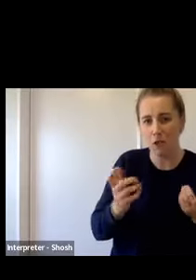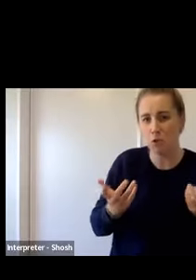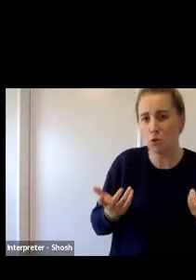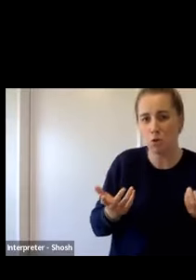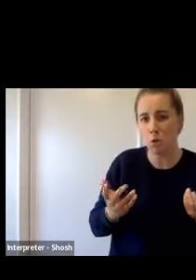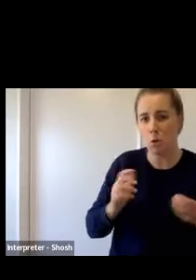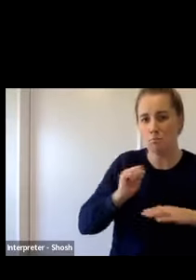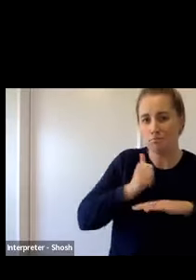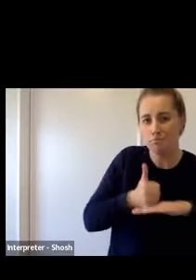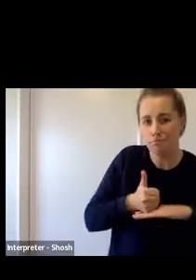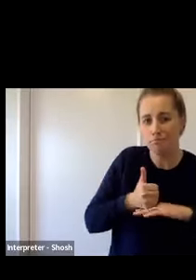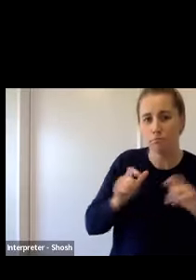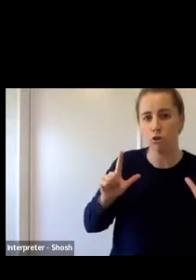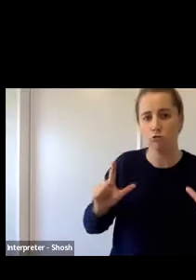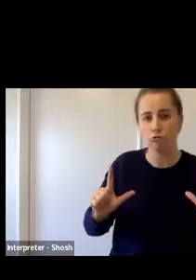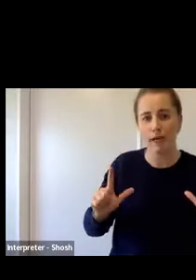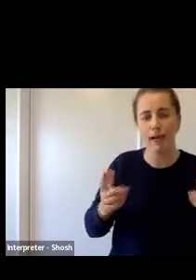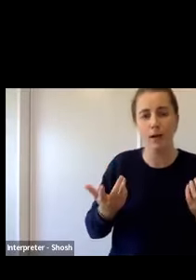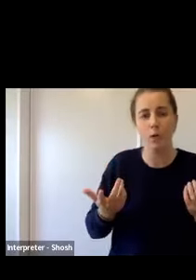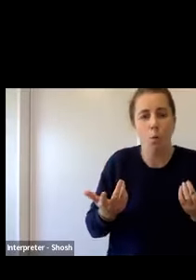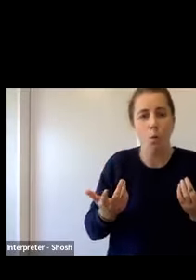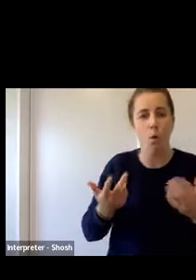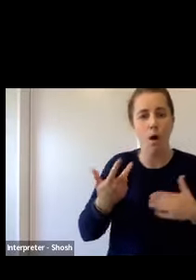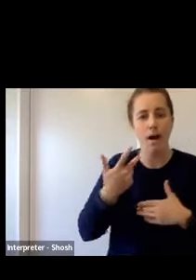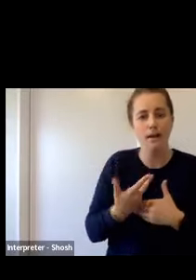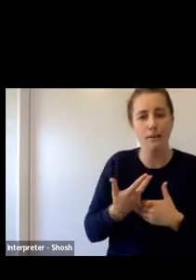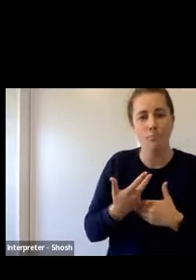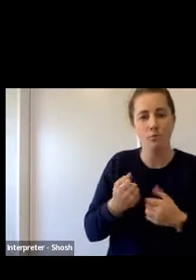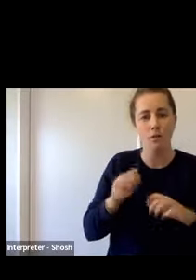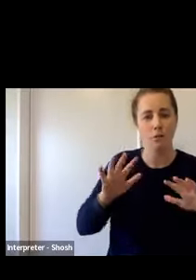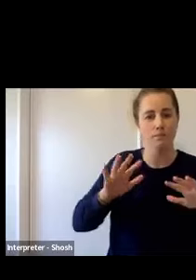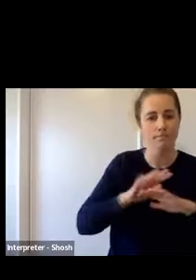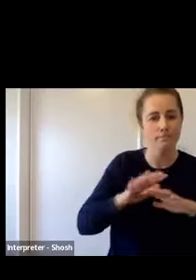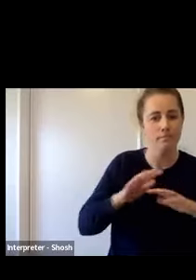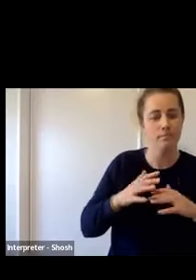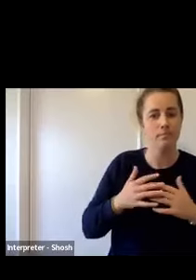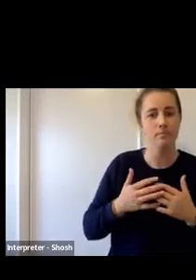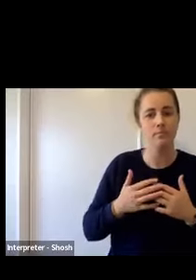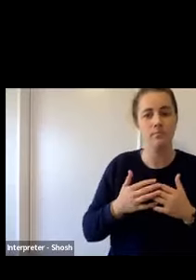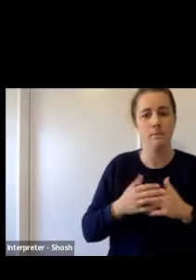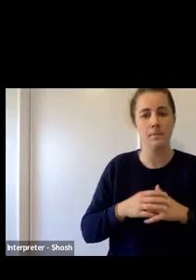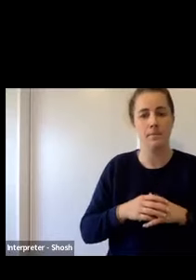set the screen or either the camera or something so you keep.